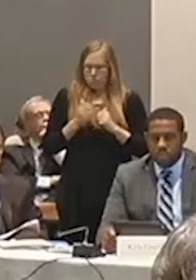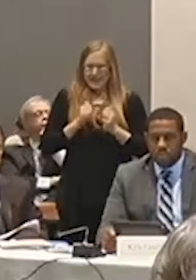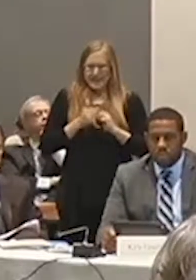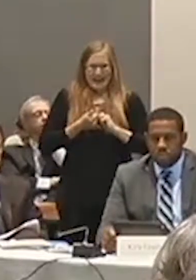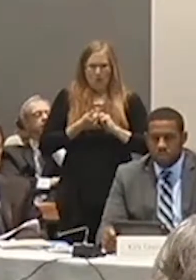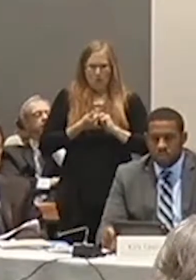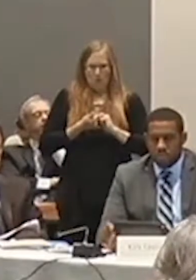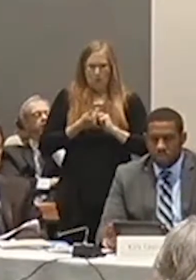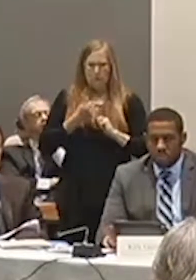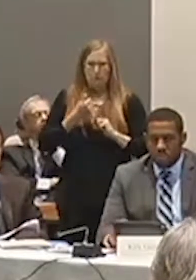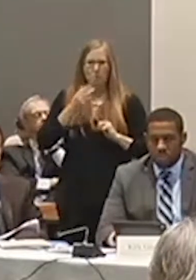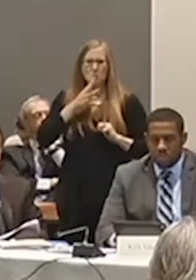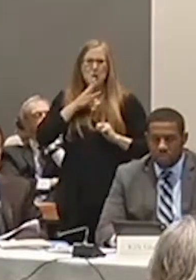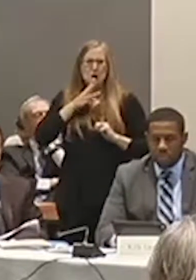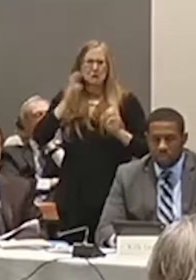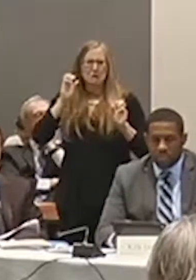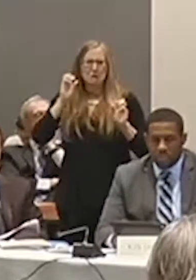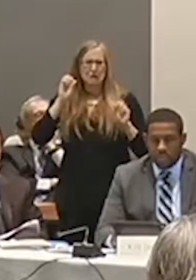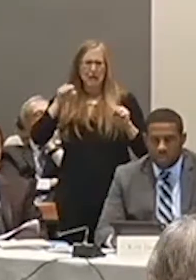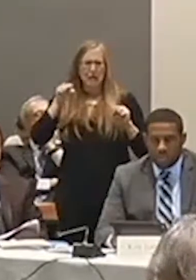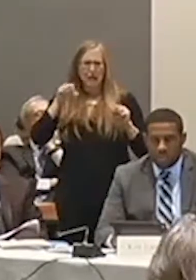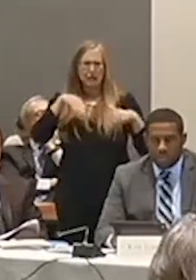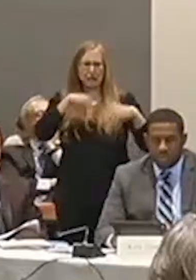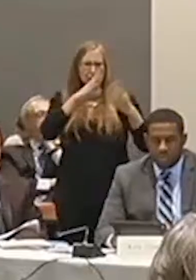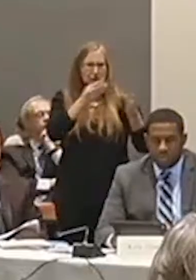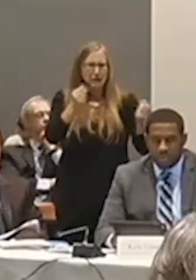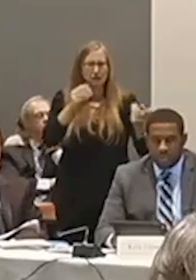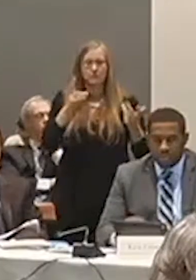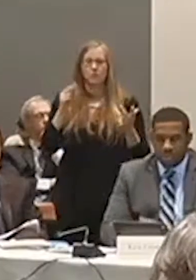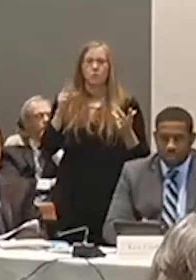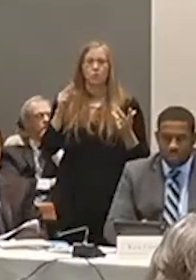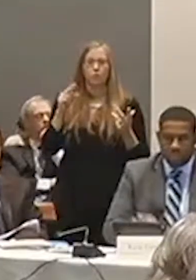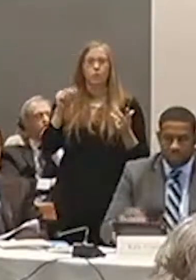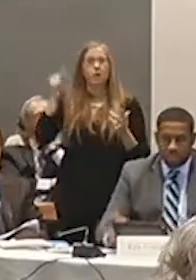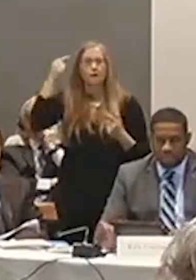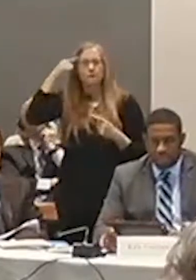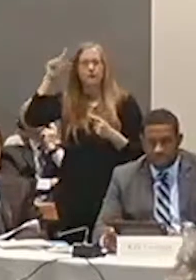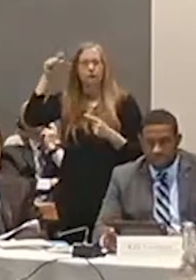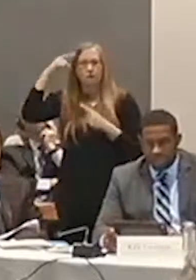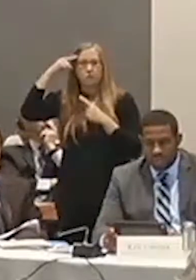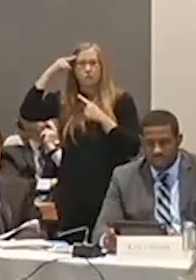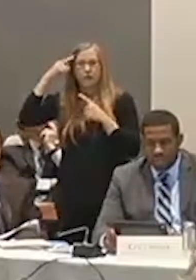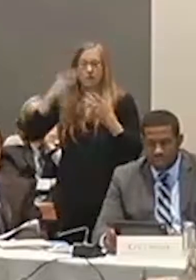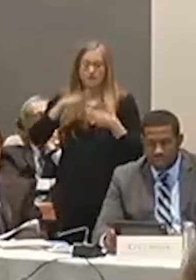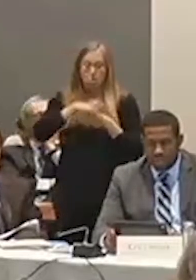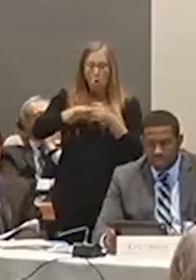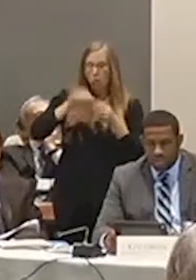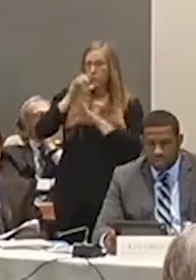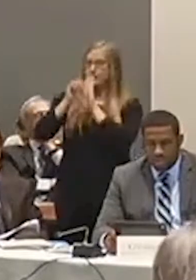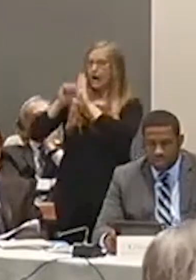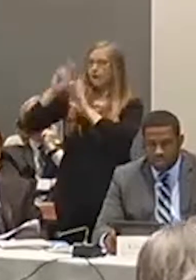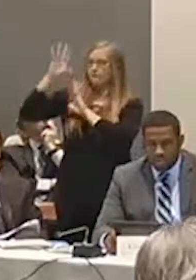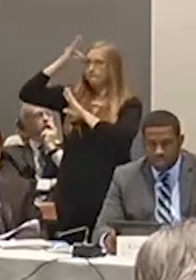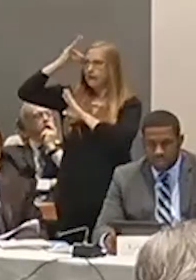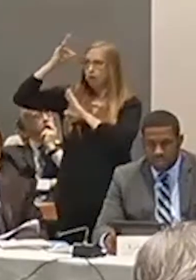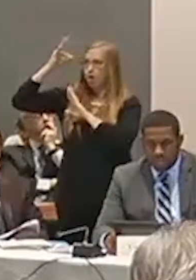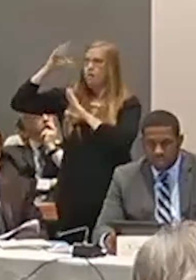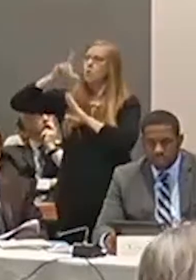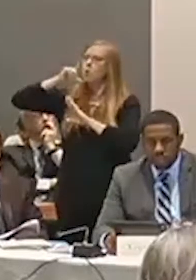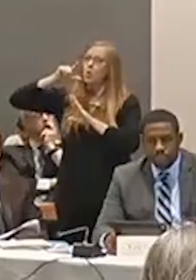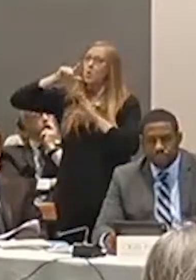issues. They require attention from larger governmental institutions, whether local, state, federal.